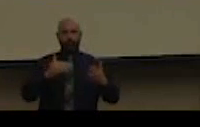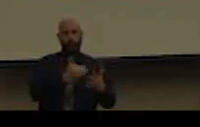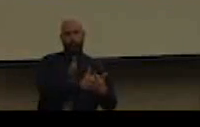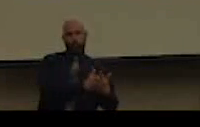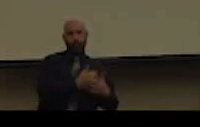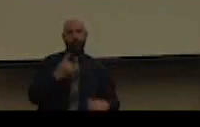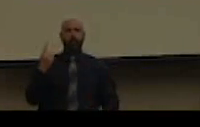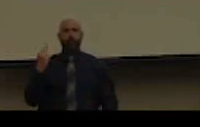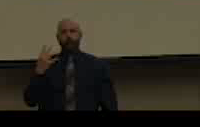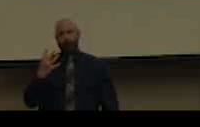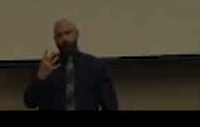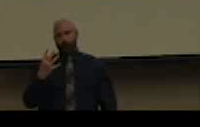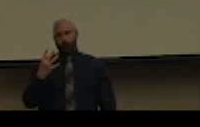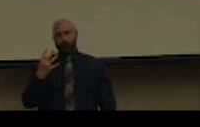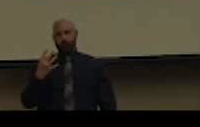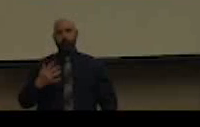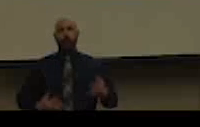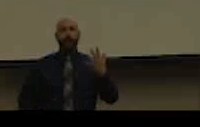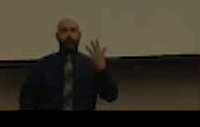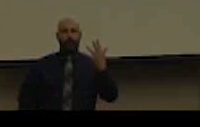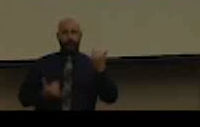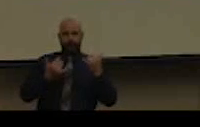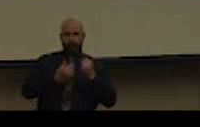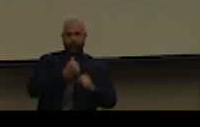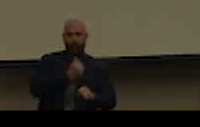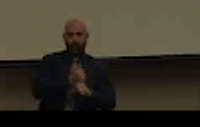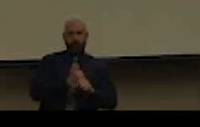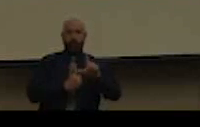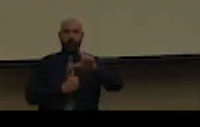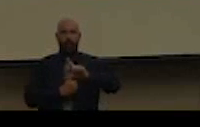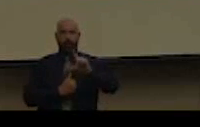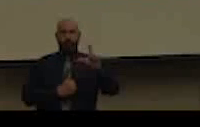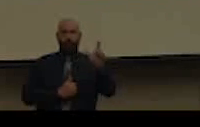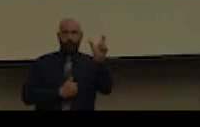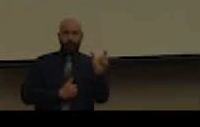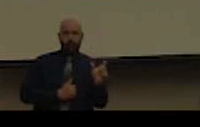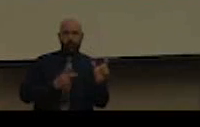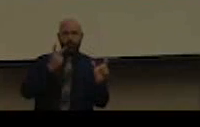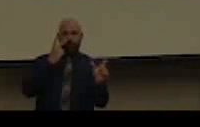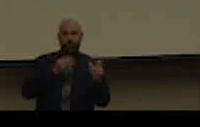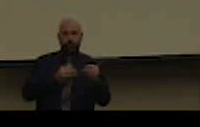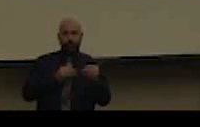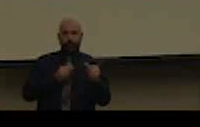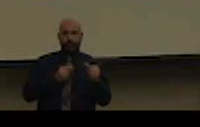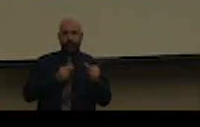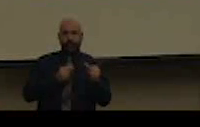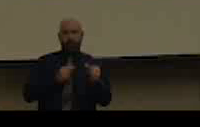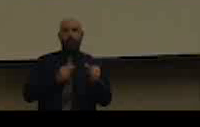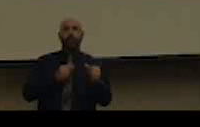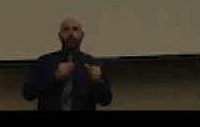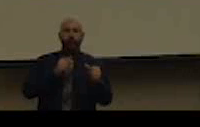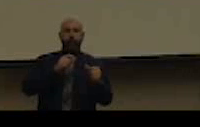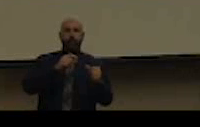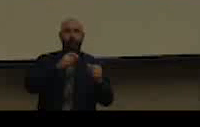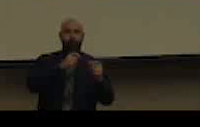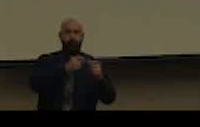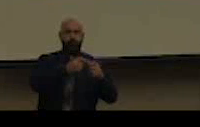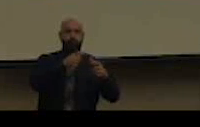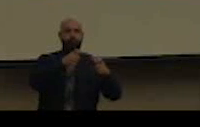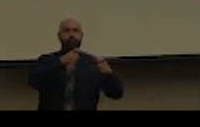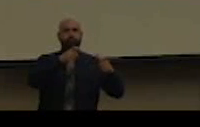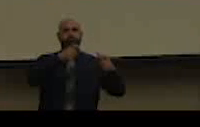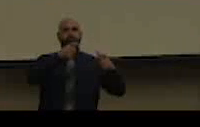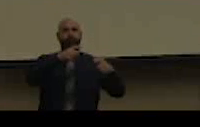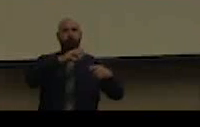can see on the left bar, the proficient bucket started to get very, very, very big. And